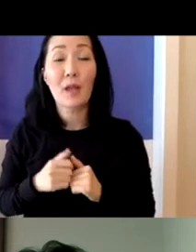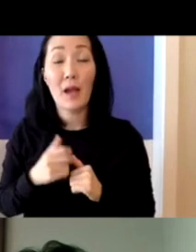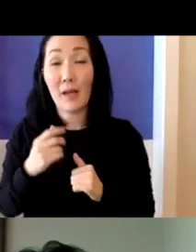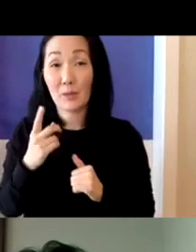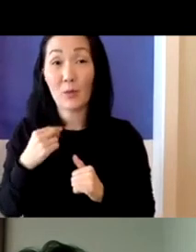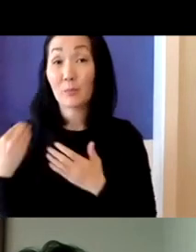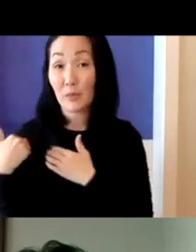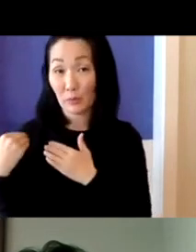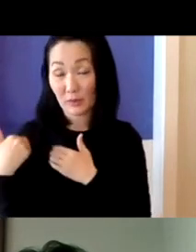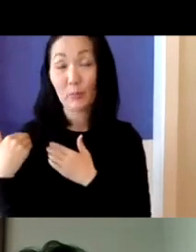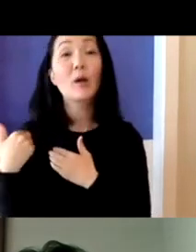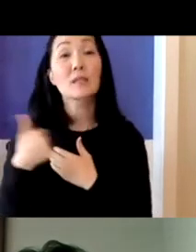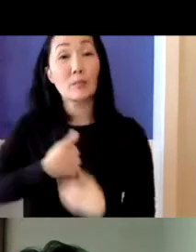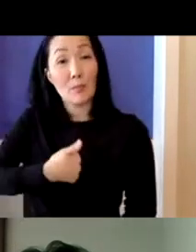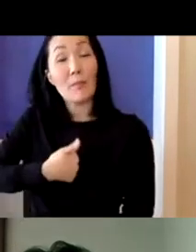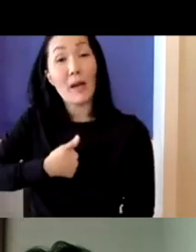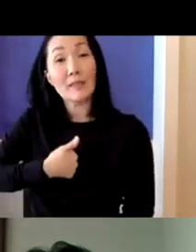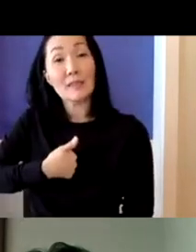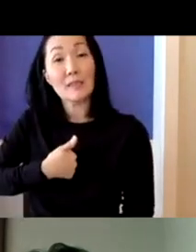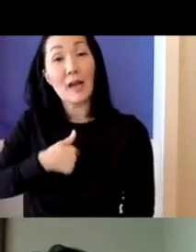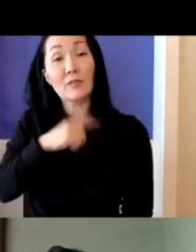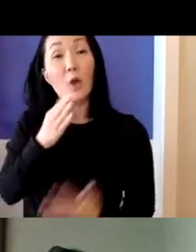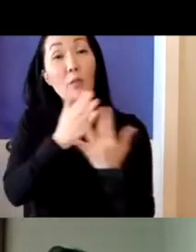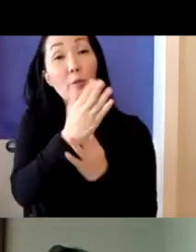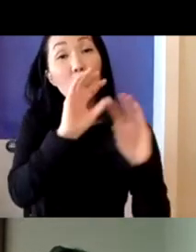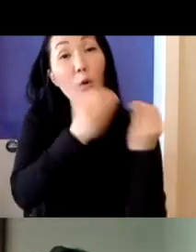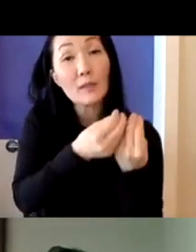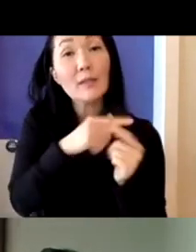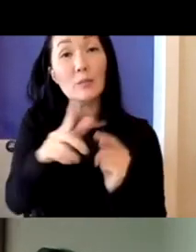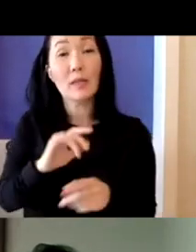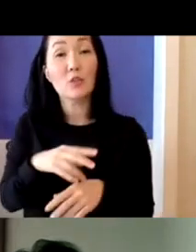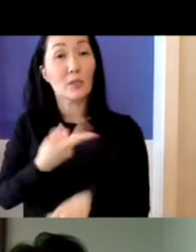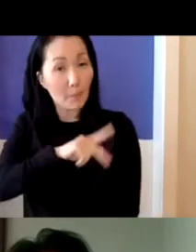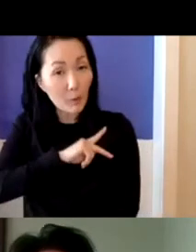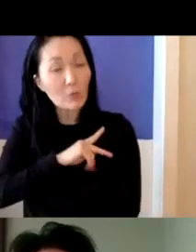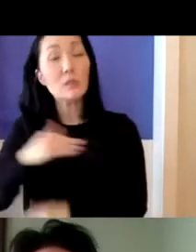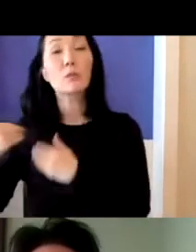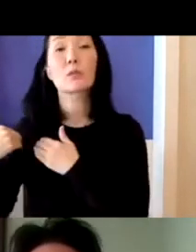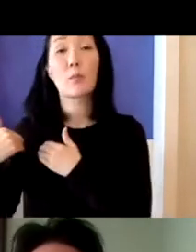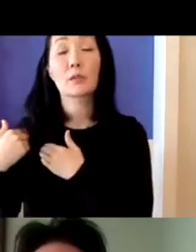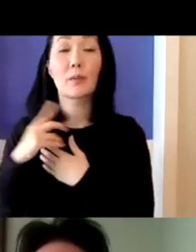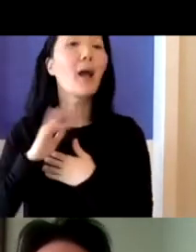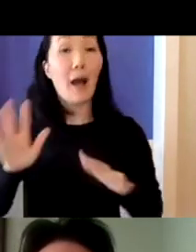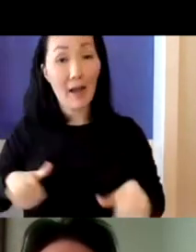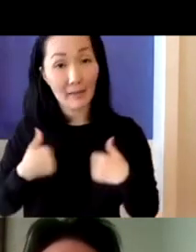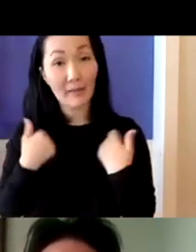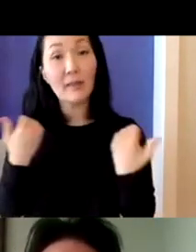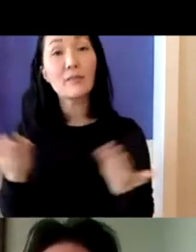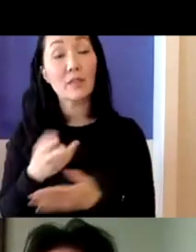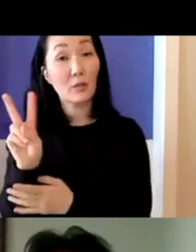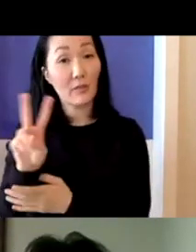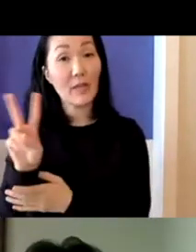stay engaged in some way. I do live in the city, but it's going to be my successor and the